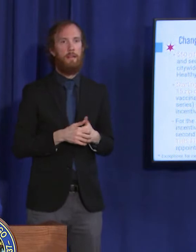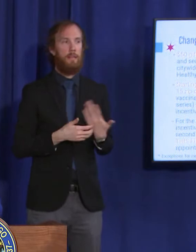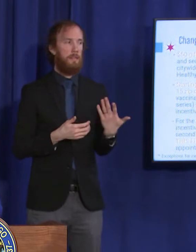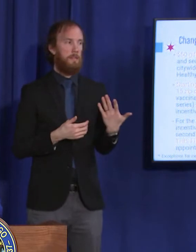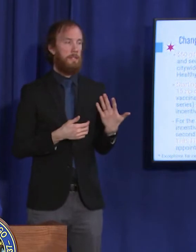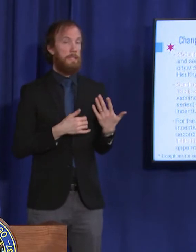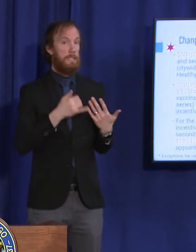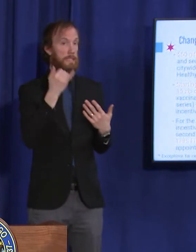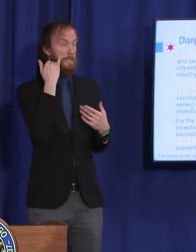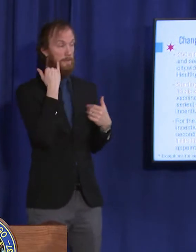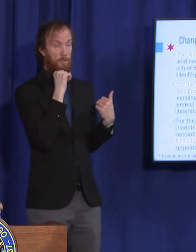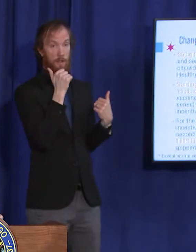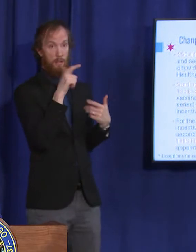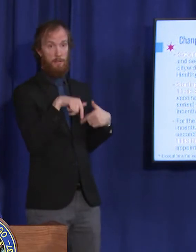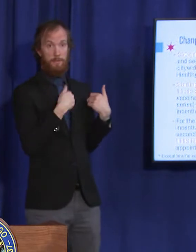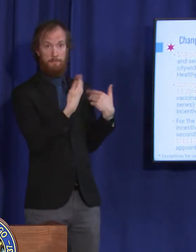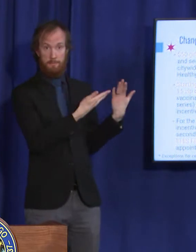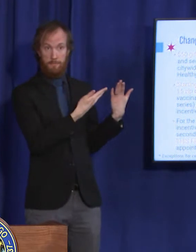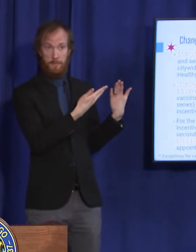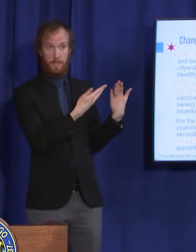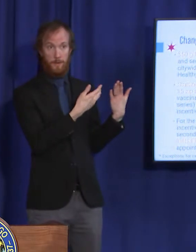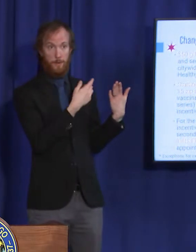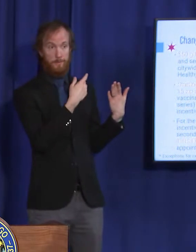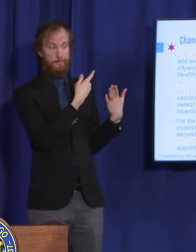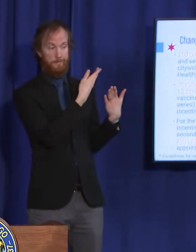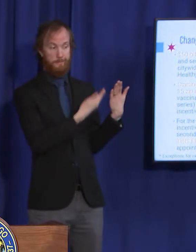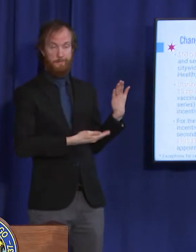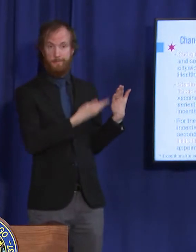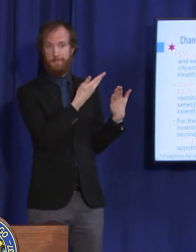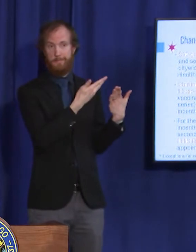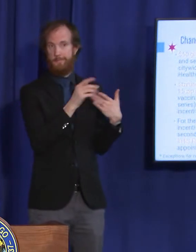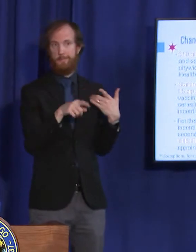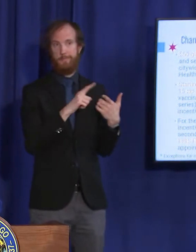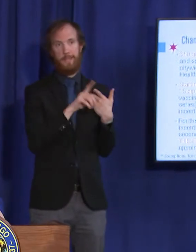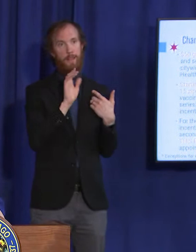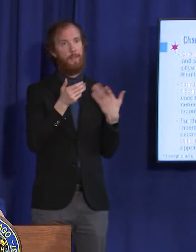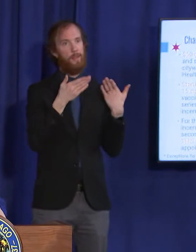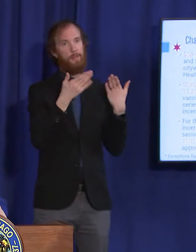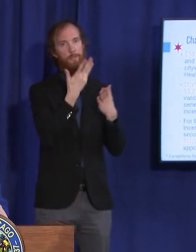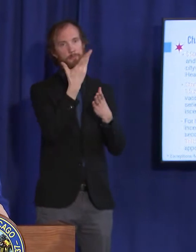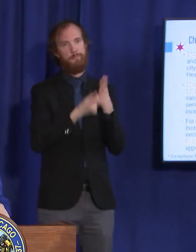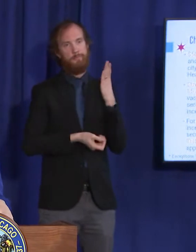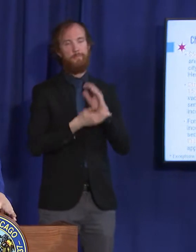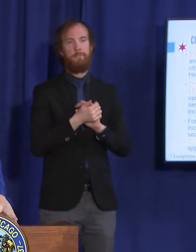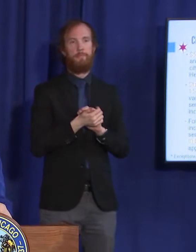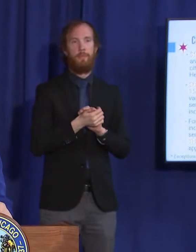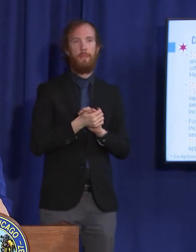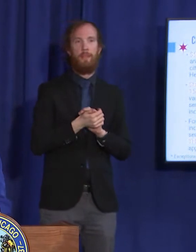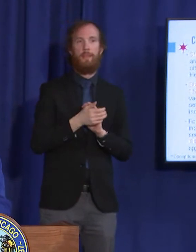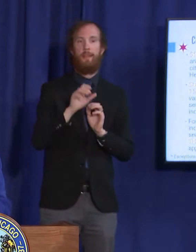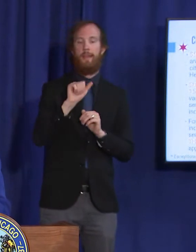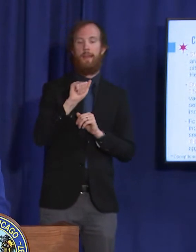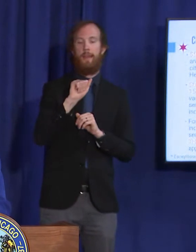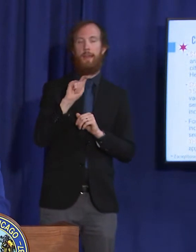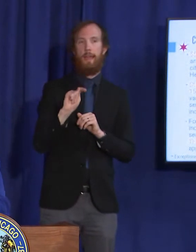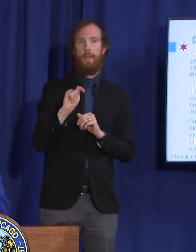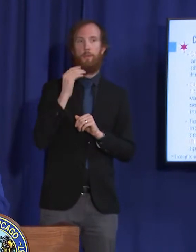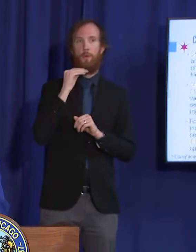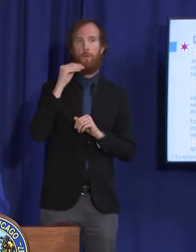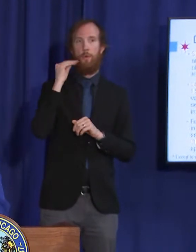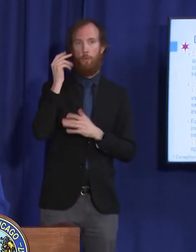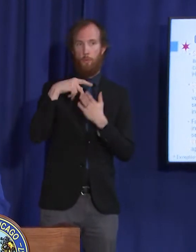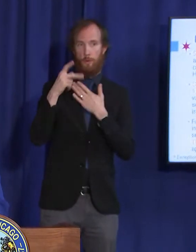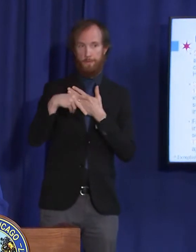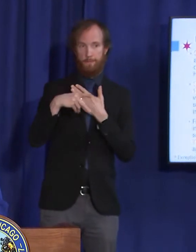you live in one of these zip codes, as of April 1st, that goes away. For the at-home program, as long as you have called